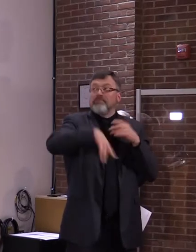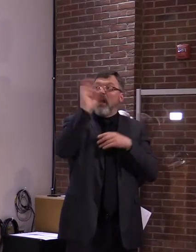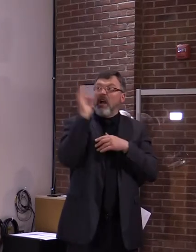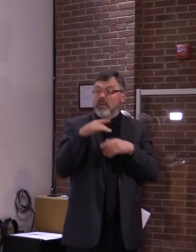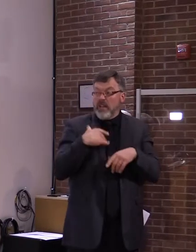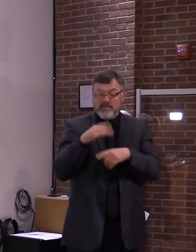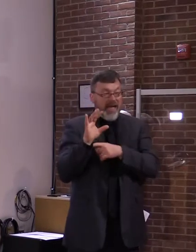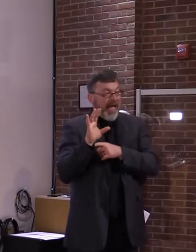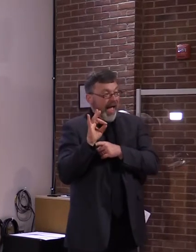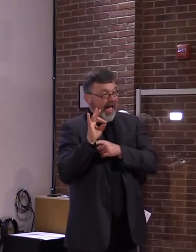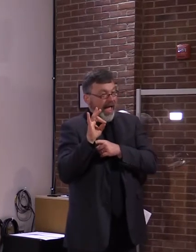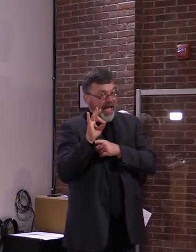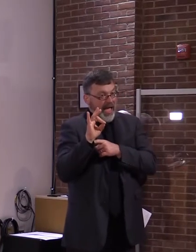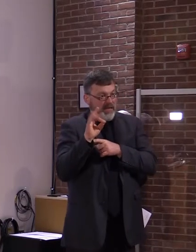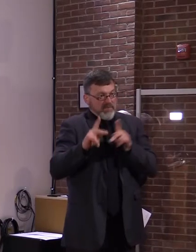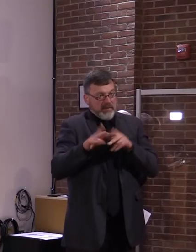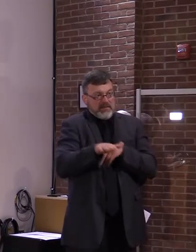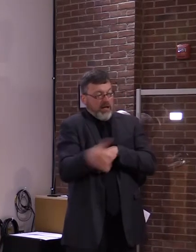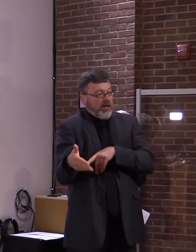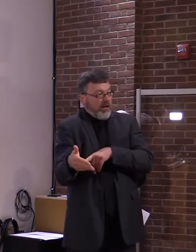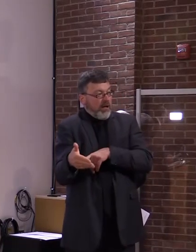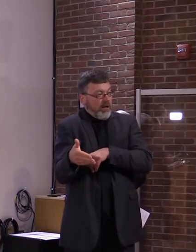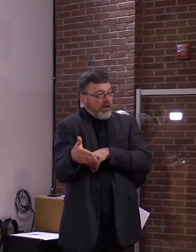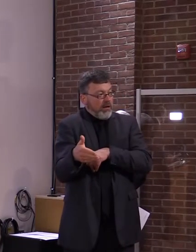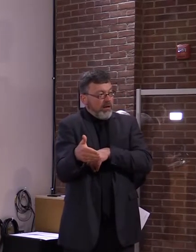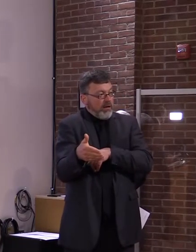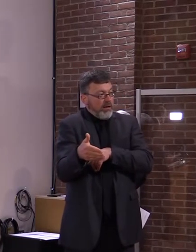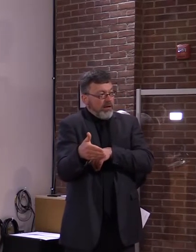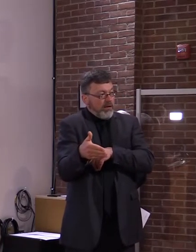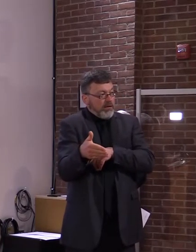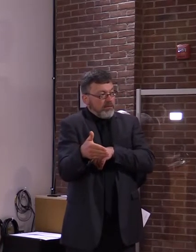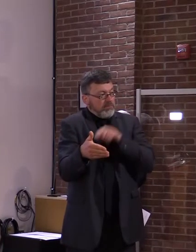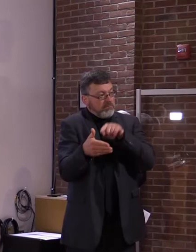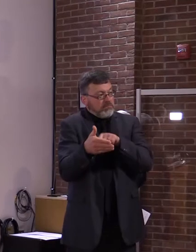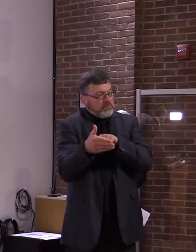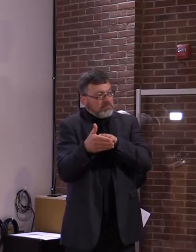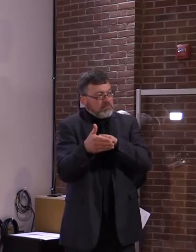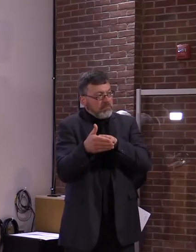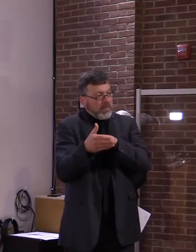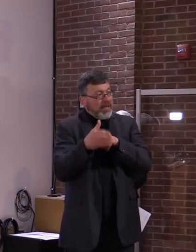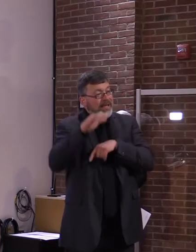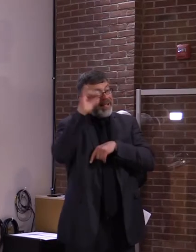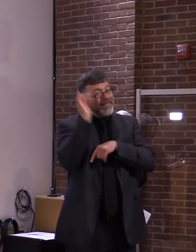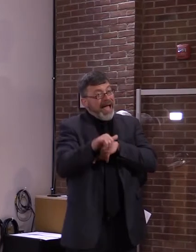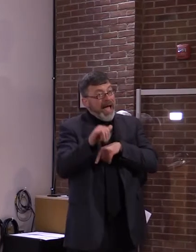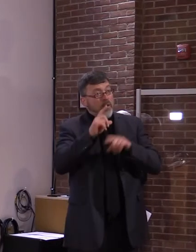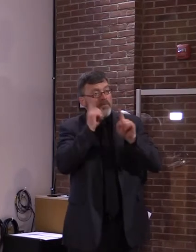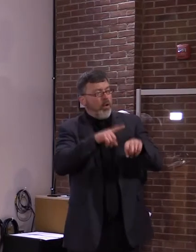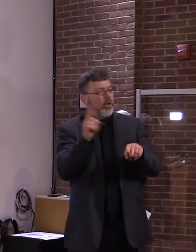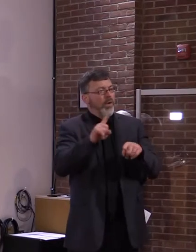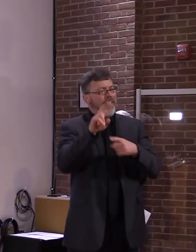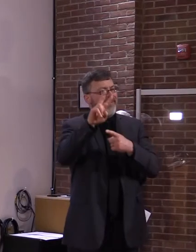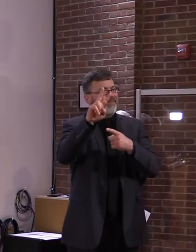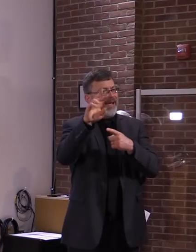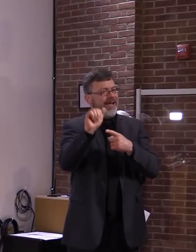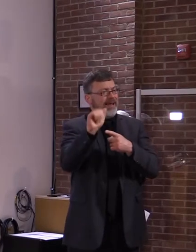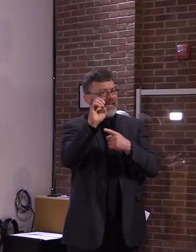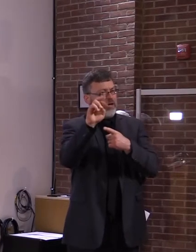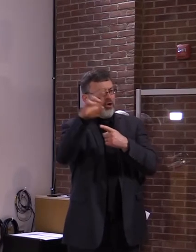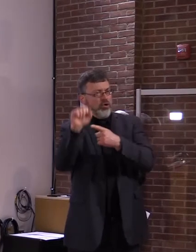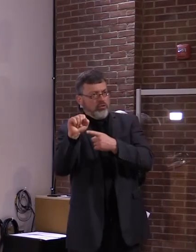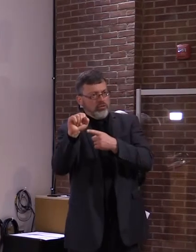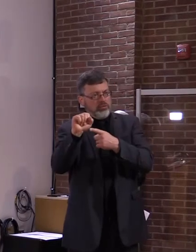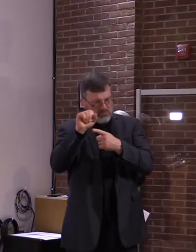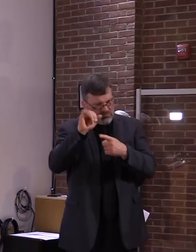Vaccine Adverse Events Reporting System called VAERS, V-A-E-R-S. Anyone can search